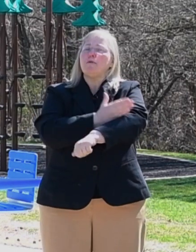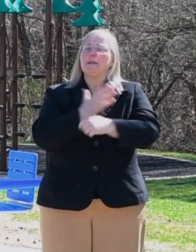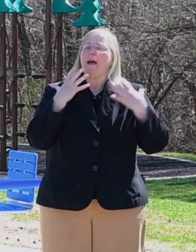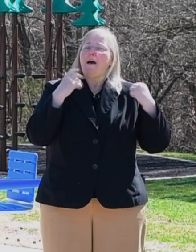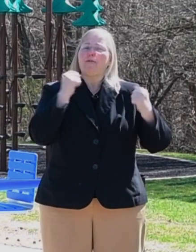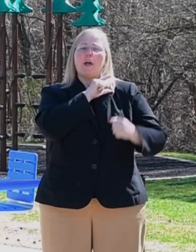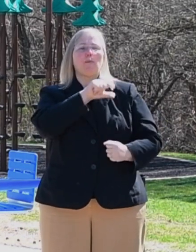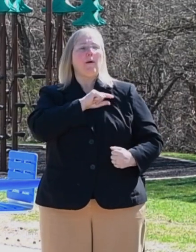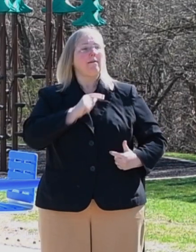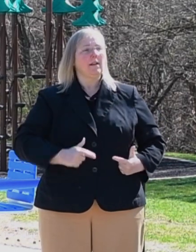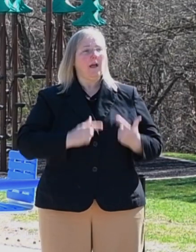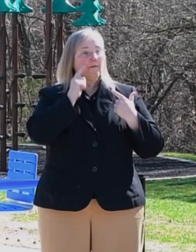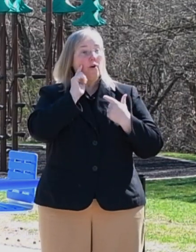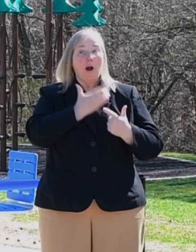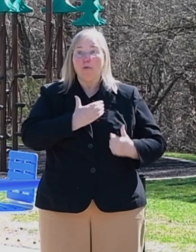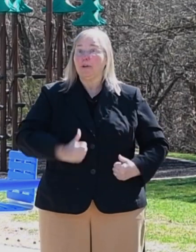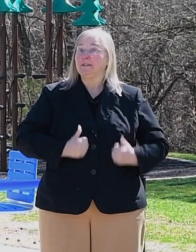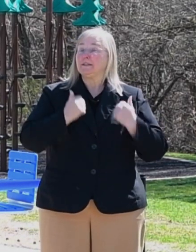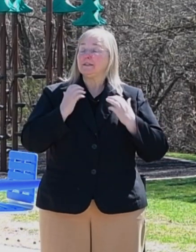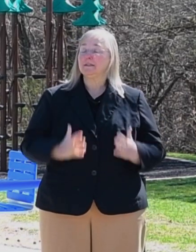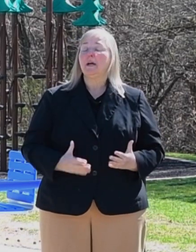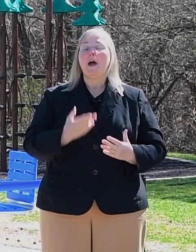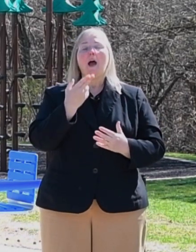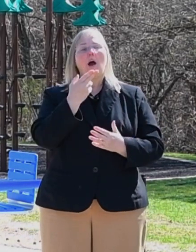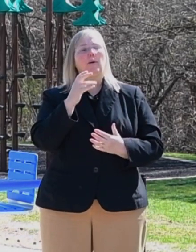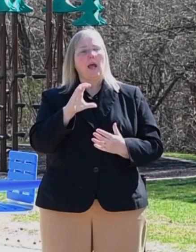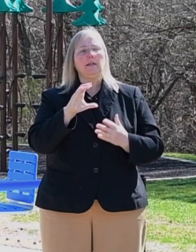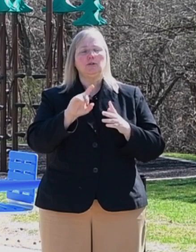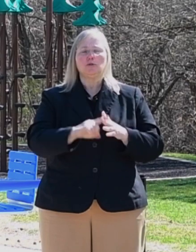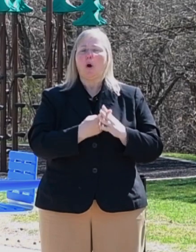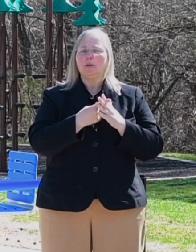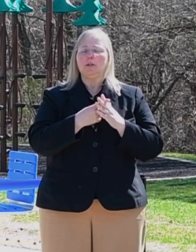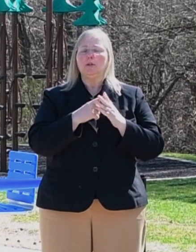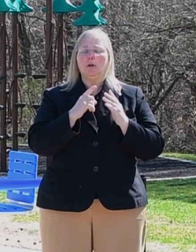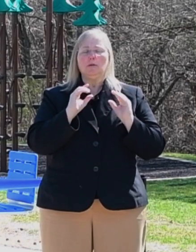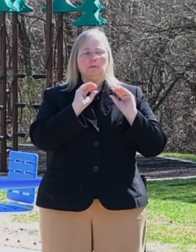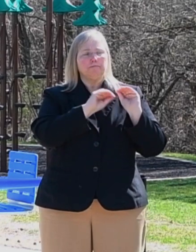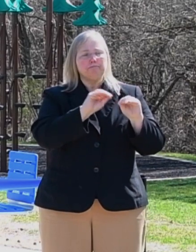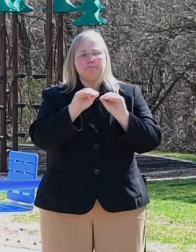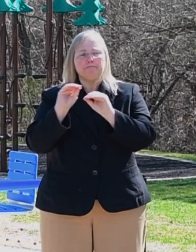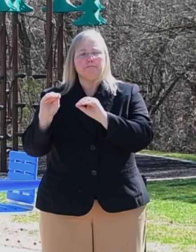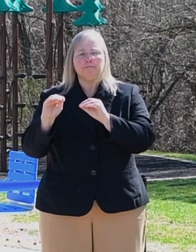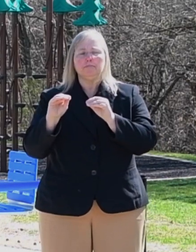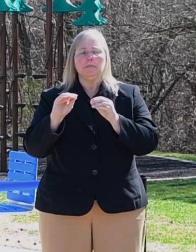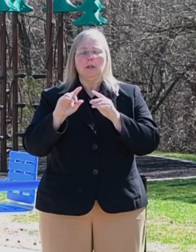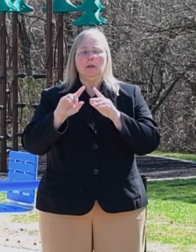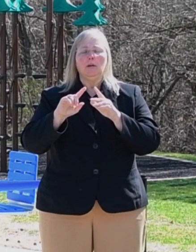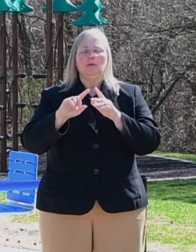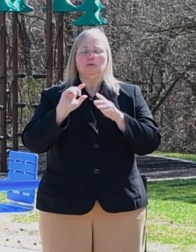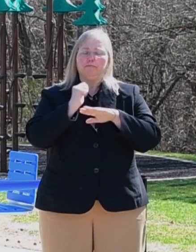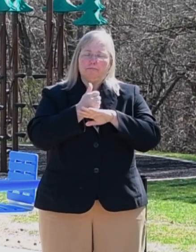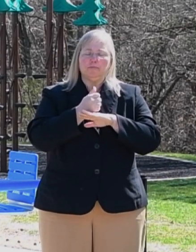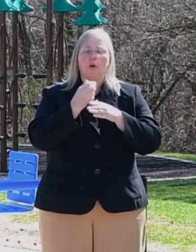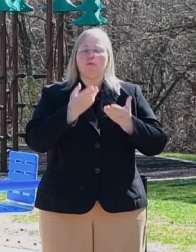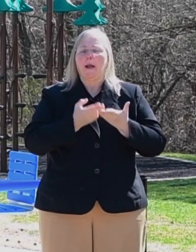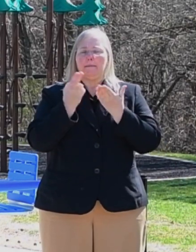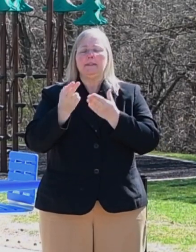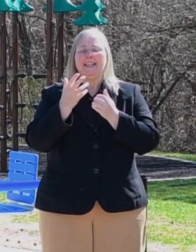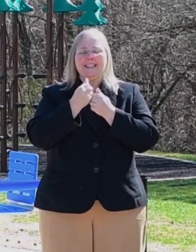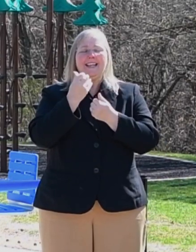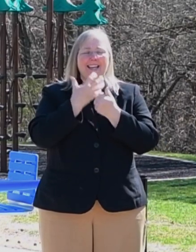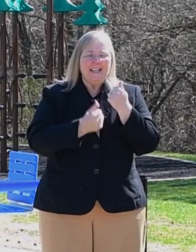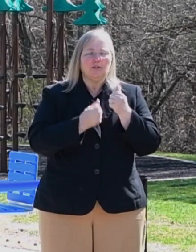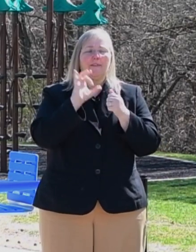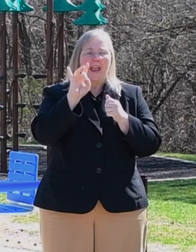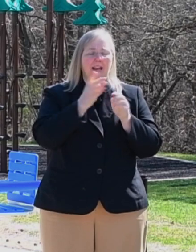for our residents. Howard County began working to implement recommendations in each of AARP's 8